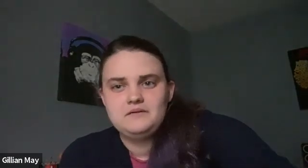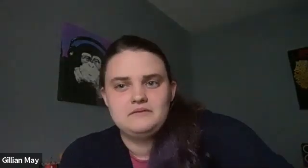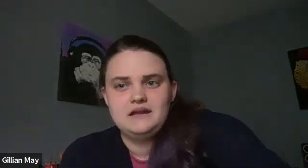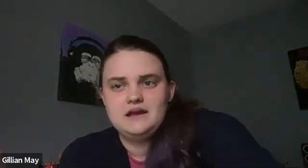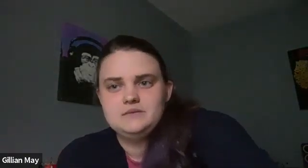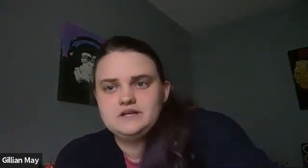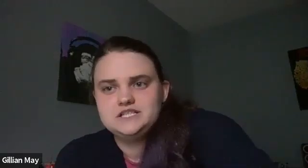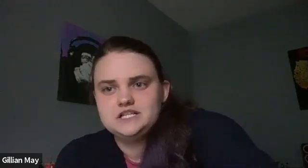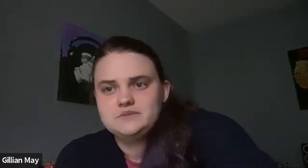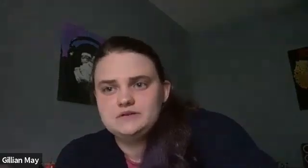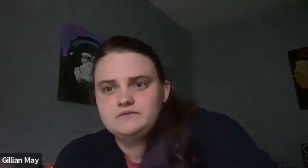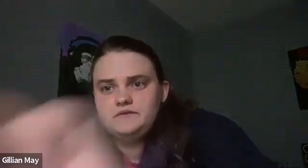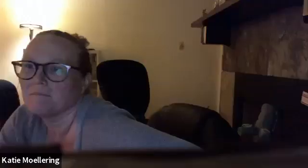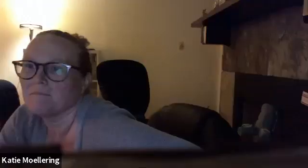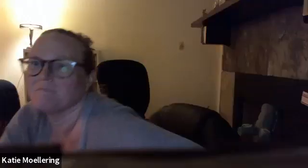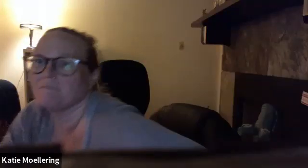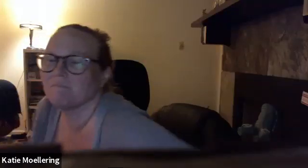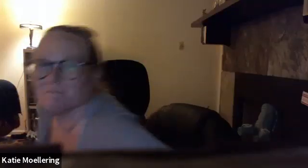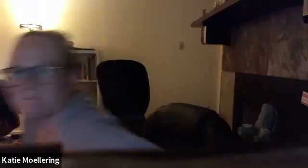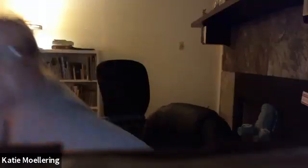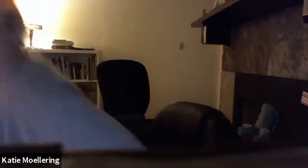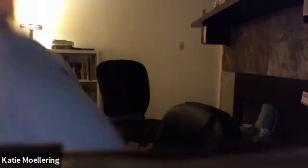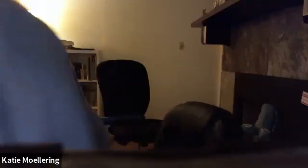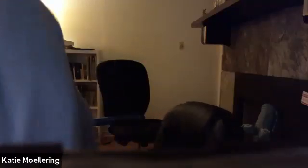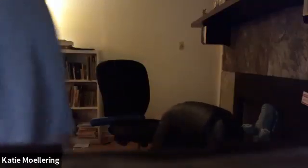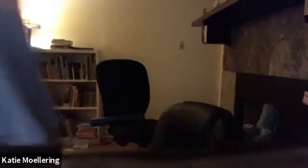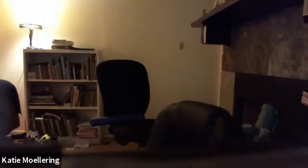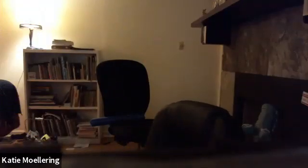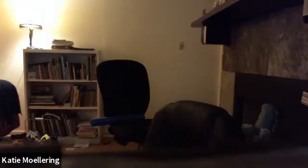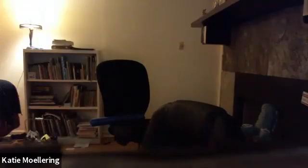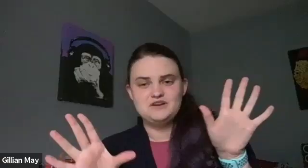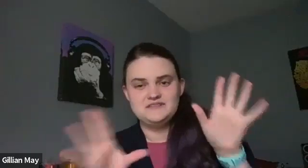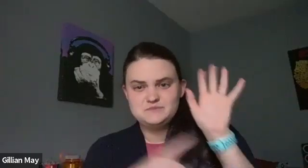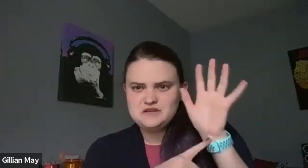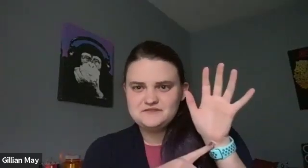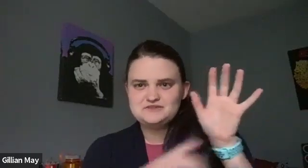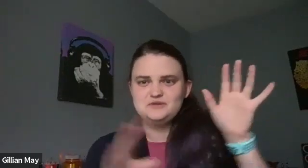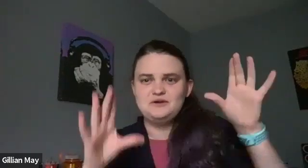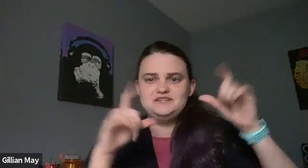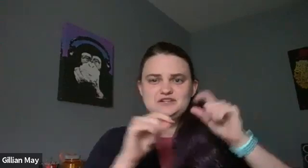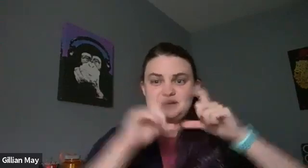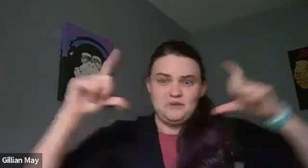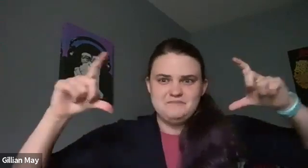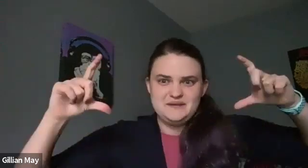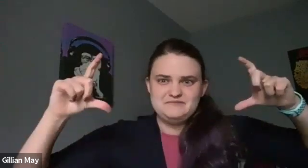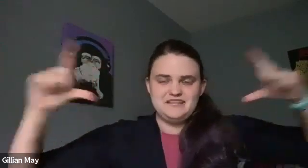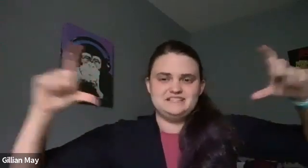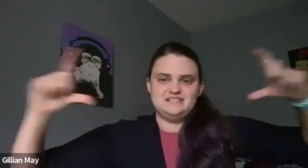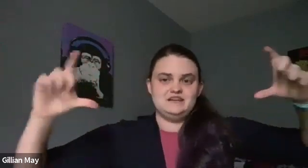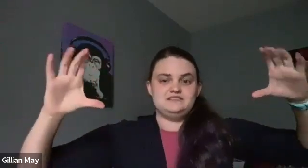All right, I am going to change my view. There we go. Sorry. That way I can see, it was on the speaker view, so it only shows like one big, like size of